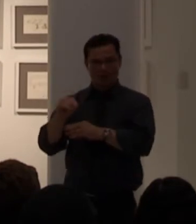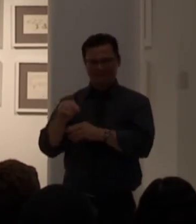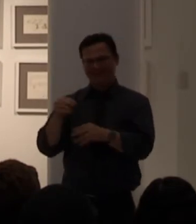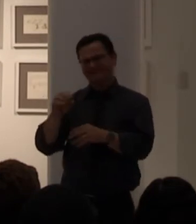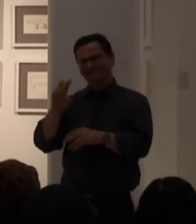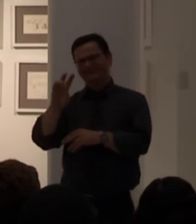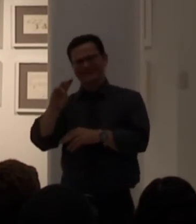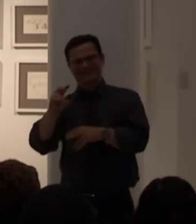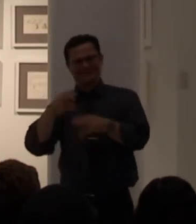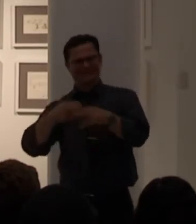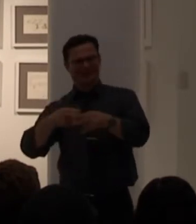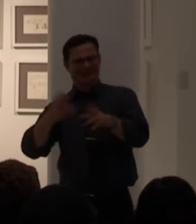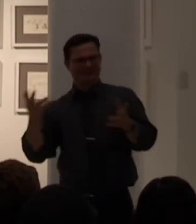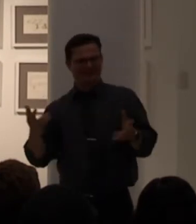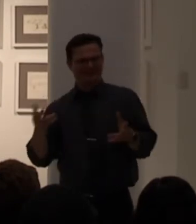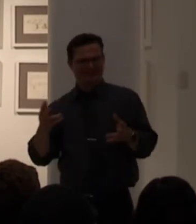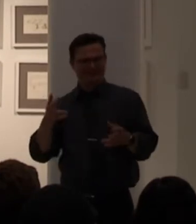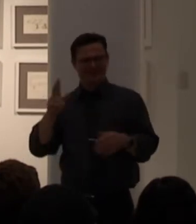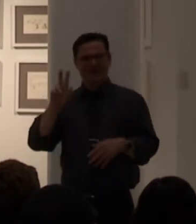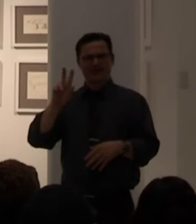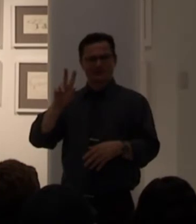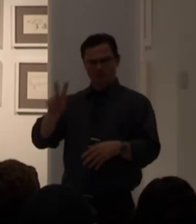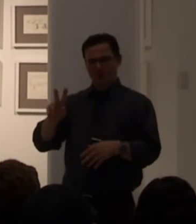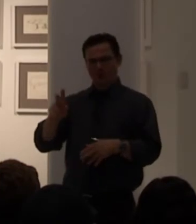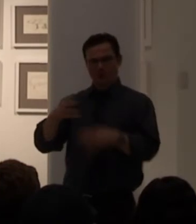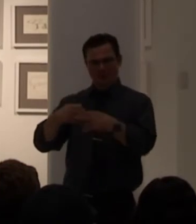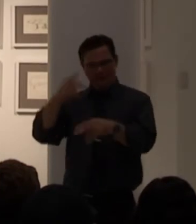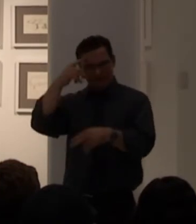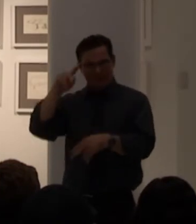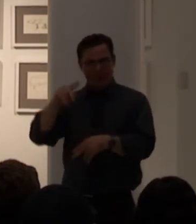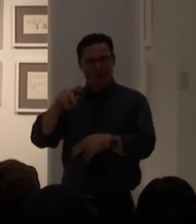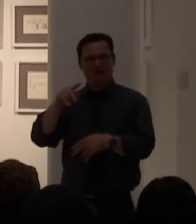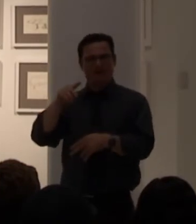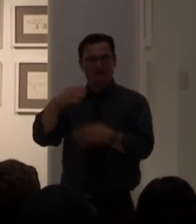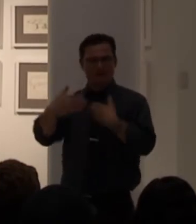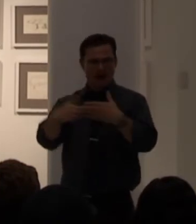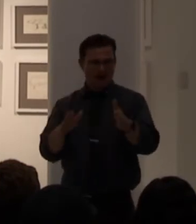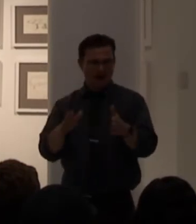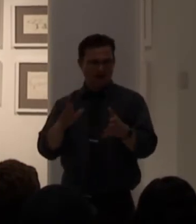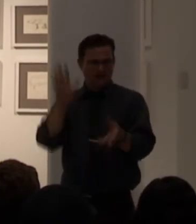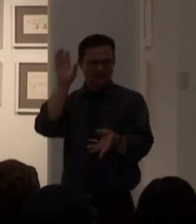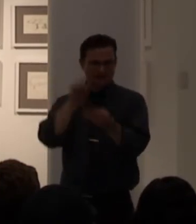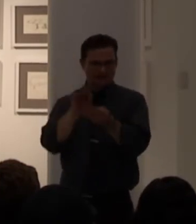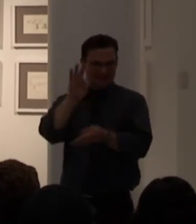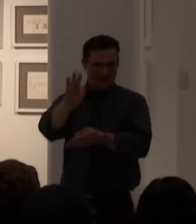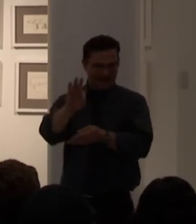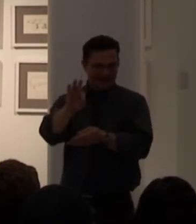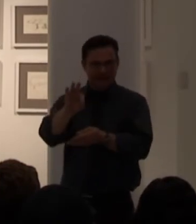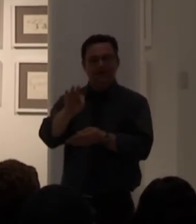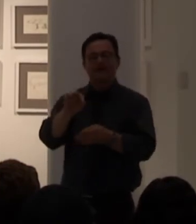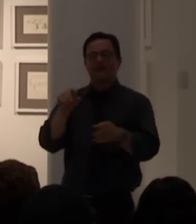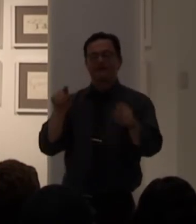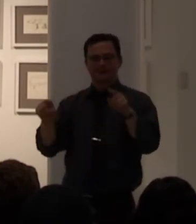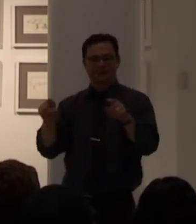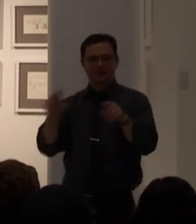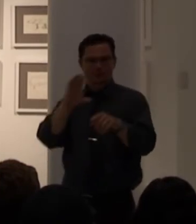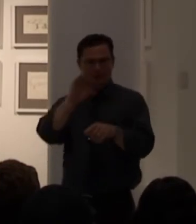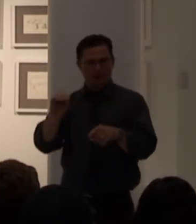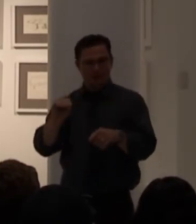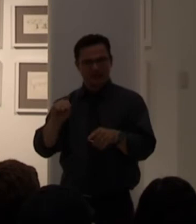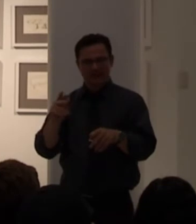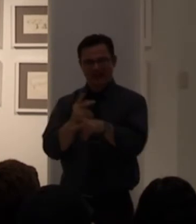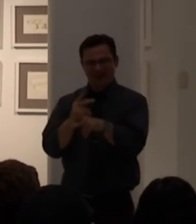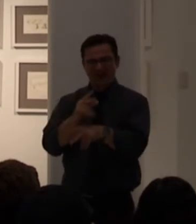pounds and 2 pounds for a box, it's 9 pounds. FedEx and UPS calculated